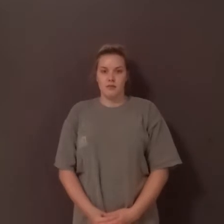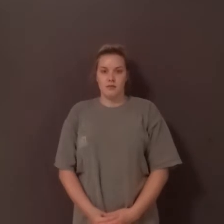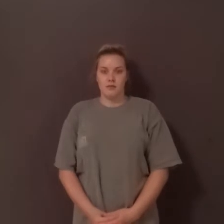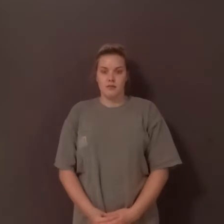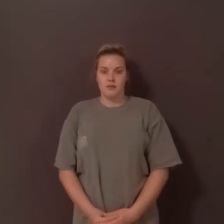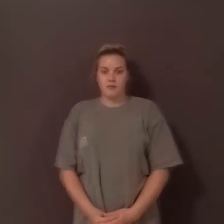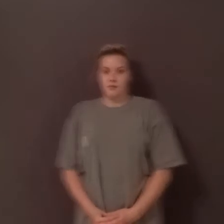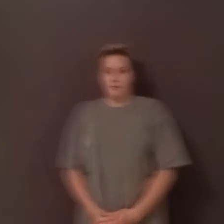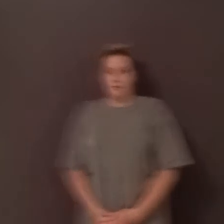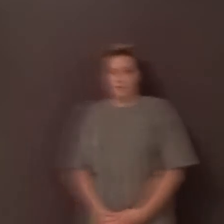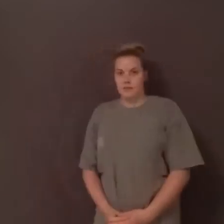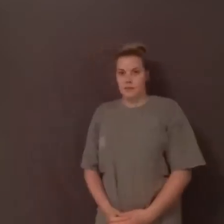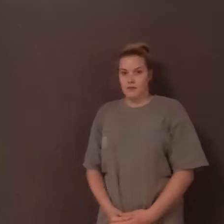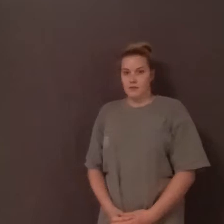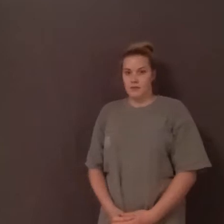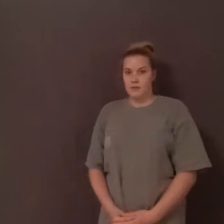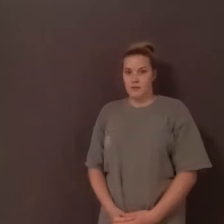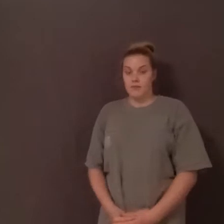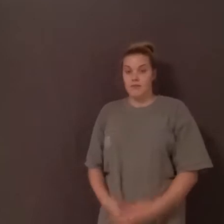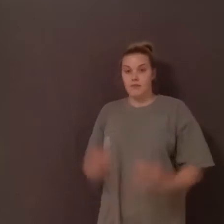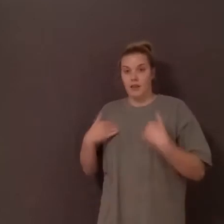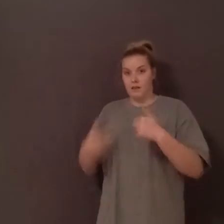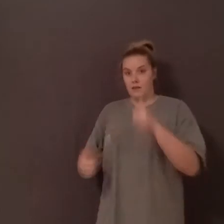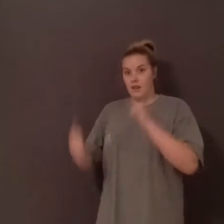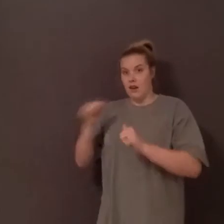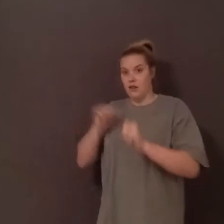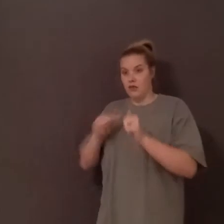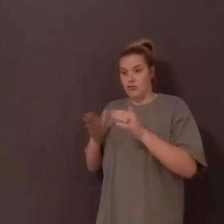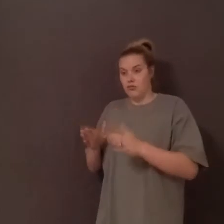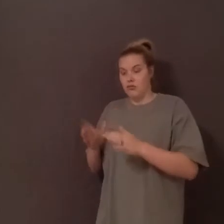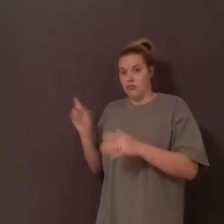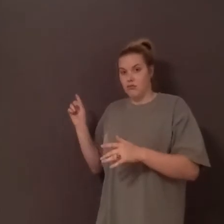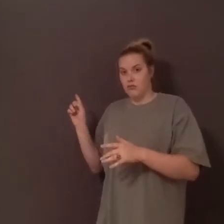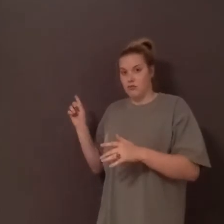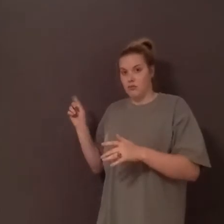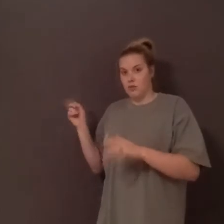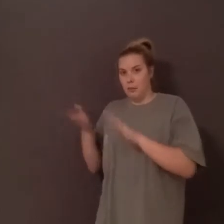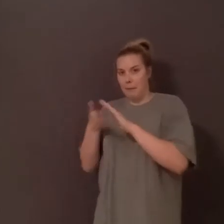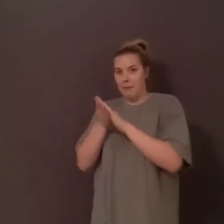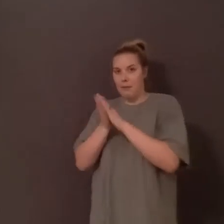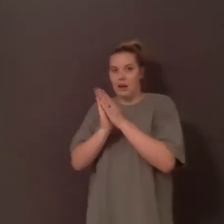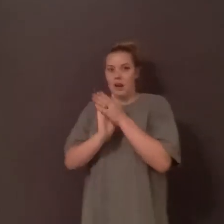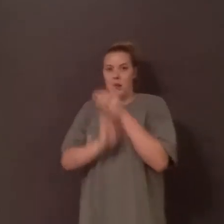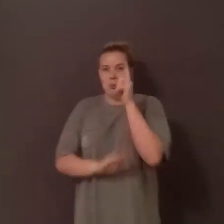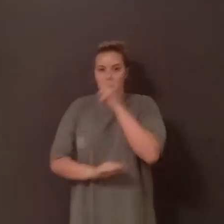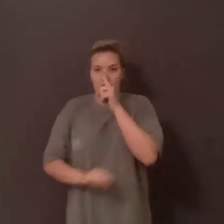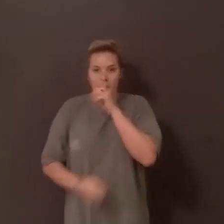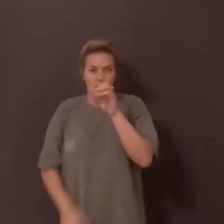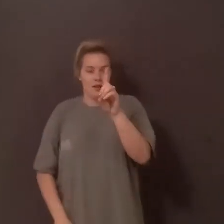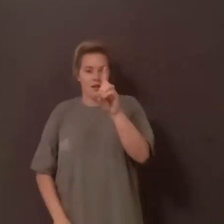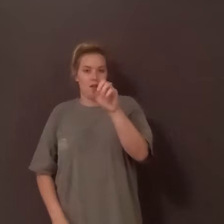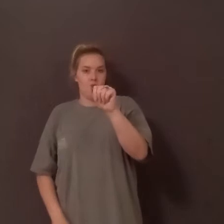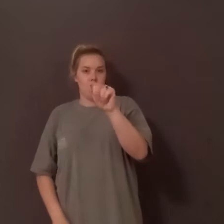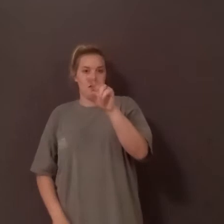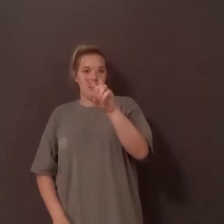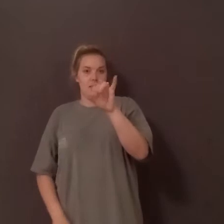So we've got actors coming in to be David Miscavige, and for me, the idea really